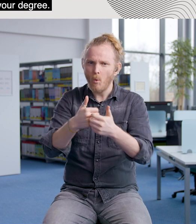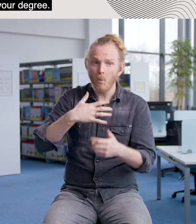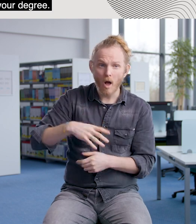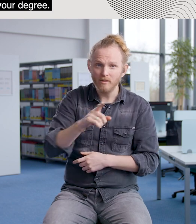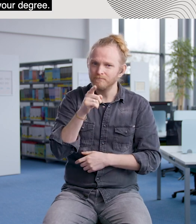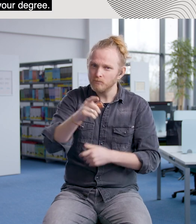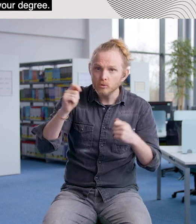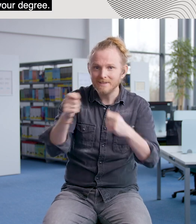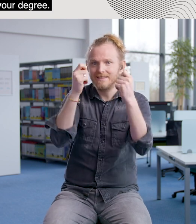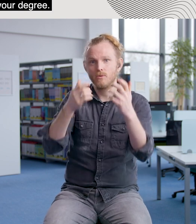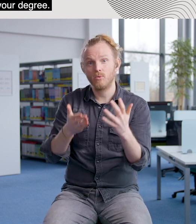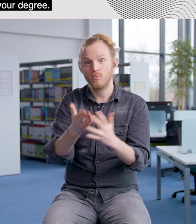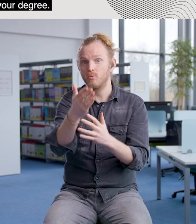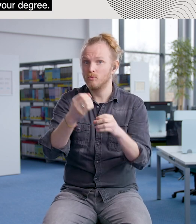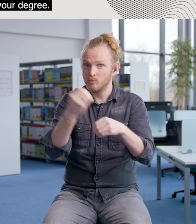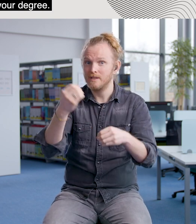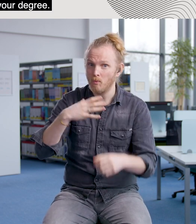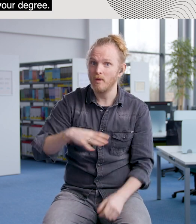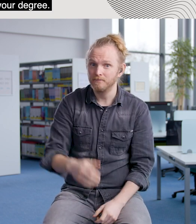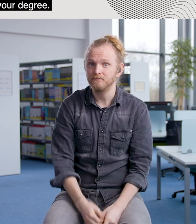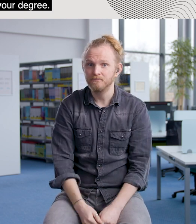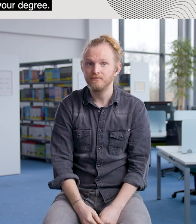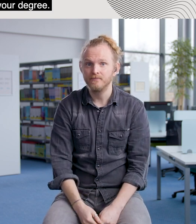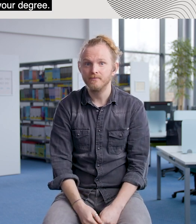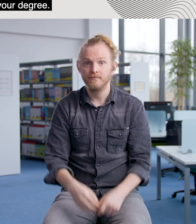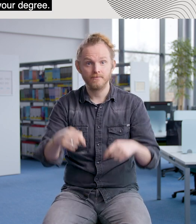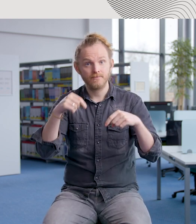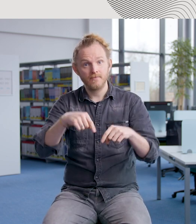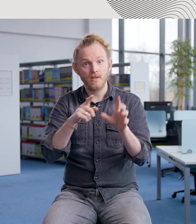know your background and are rooting for your success all the way through your degree.